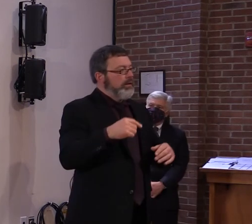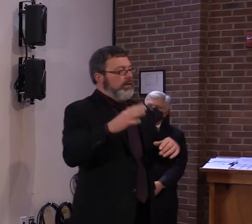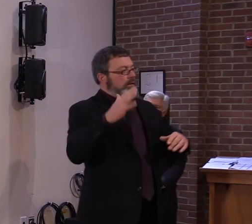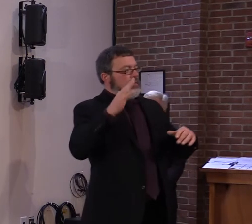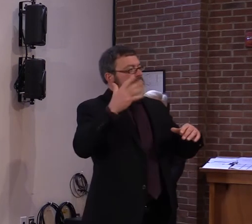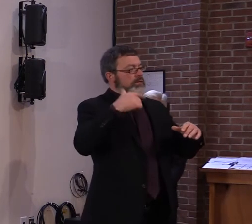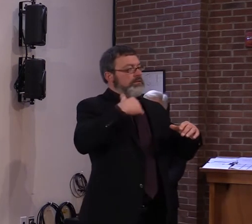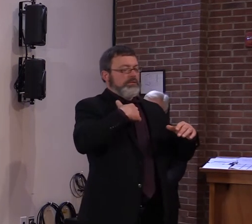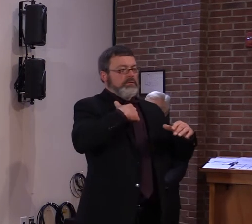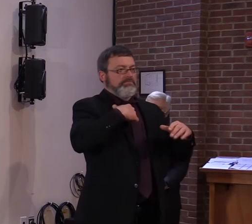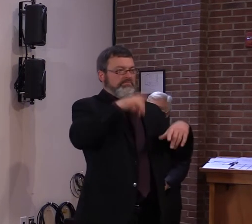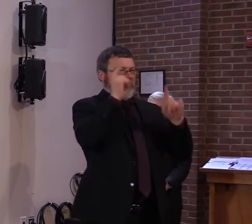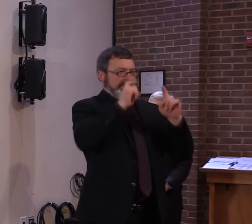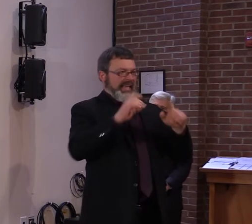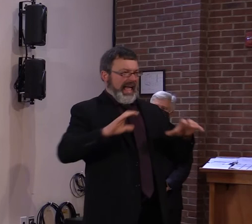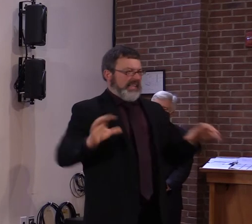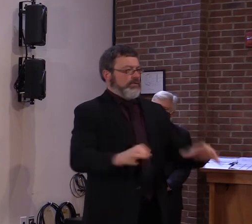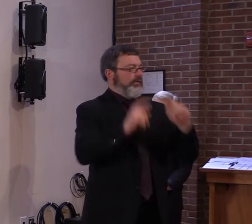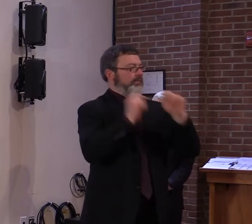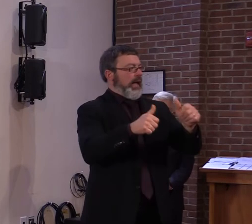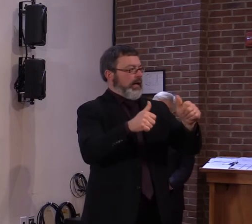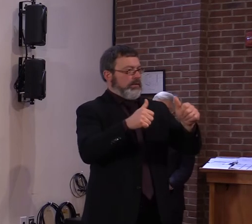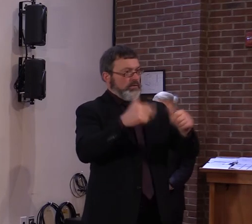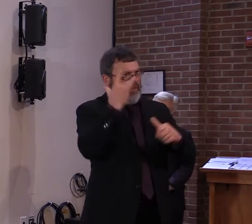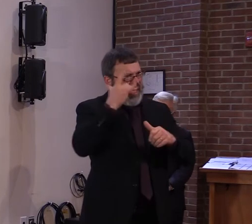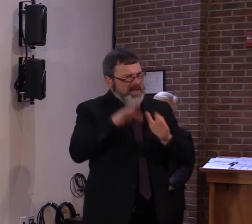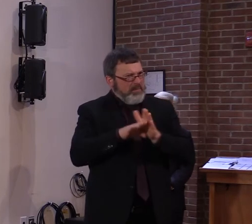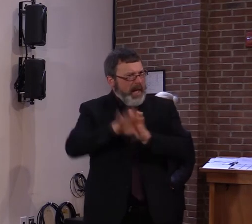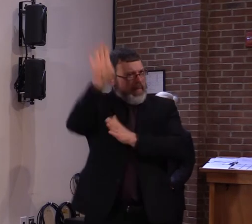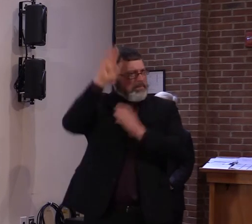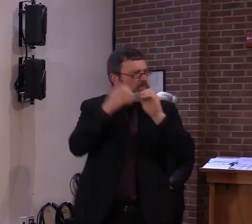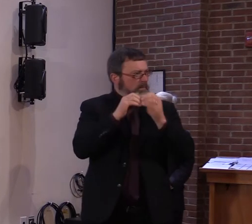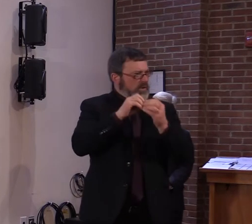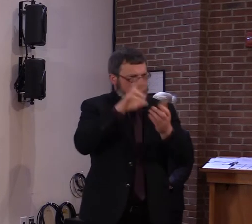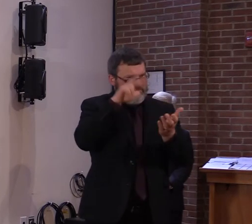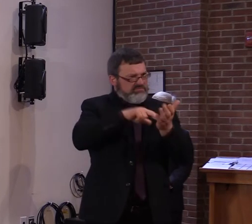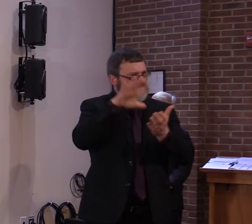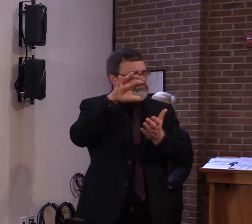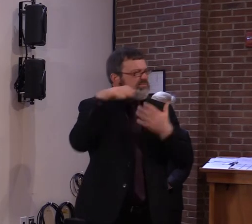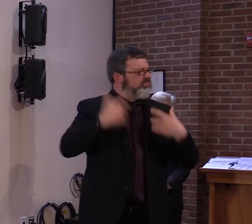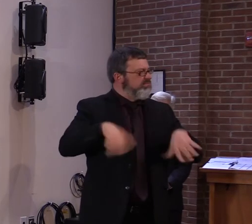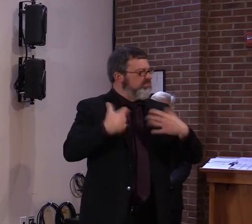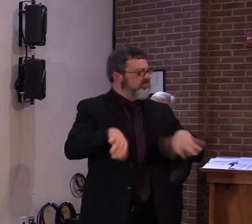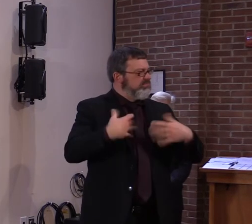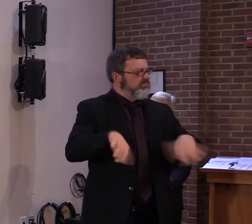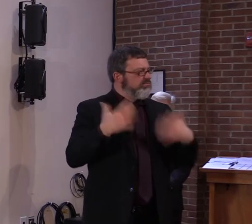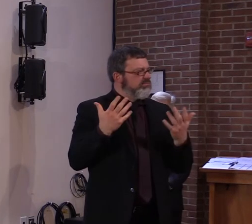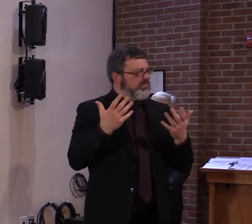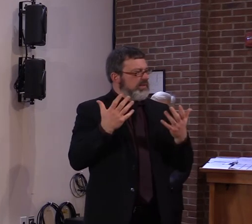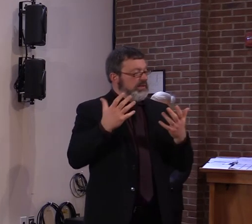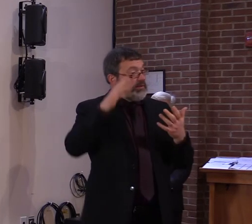virus count. This came to us quick, as you might recall, 3 weeks ago.